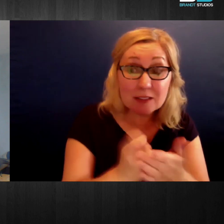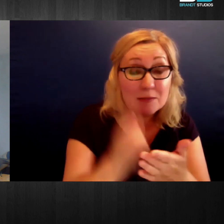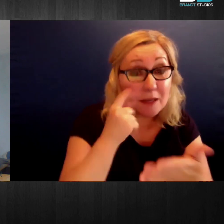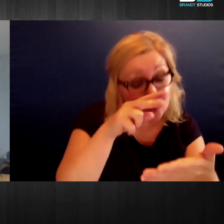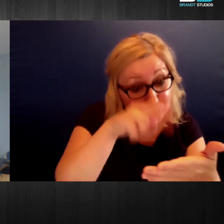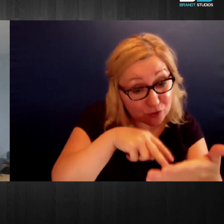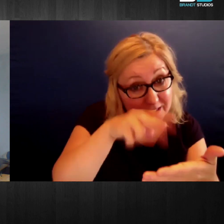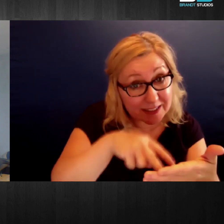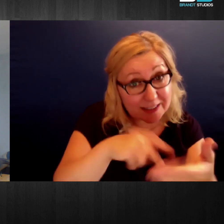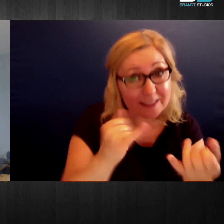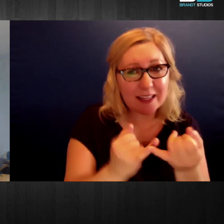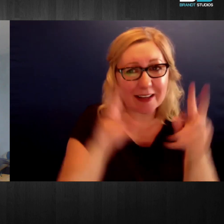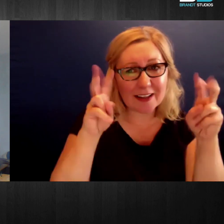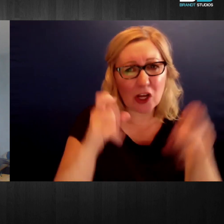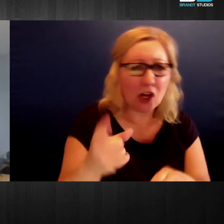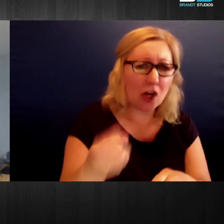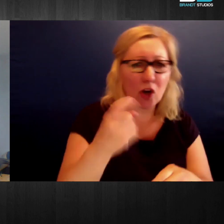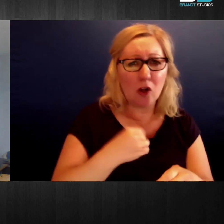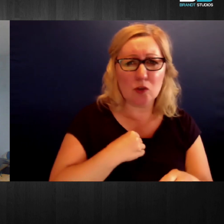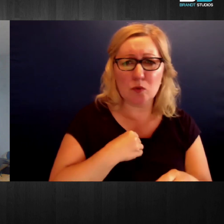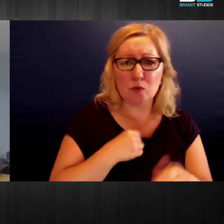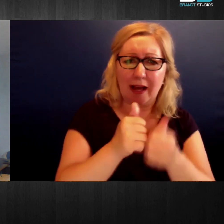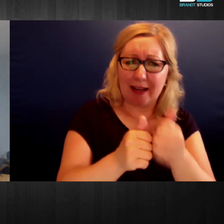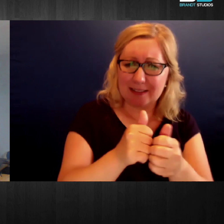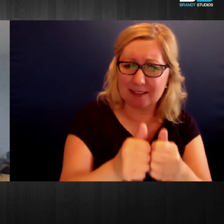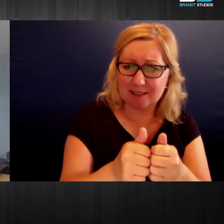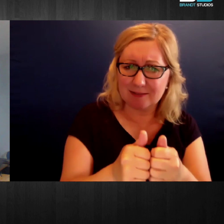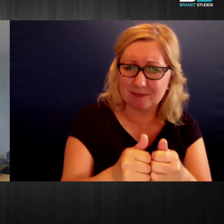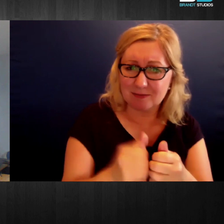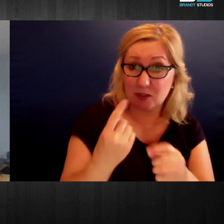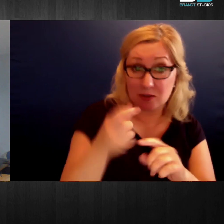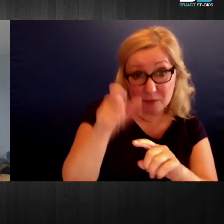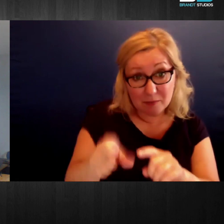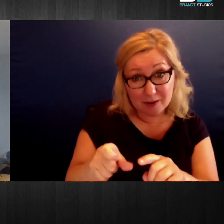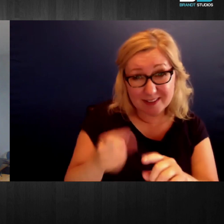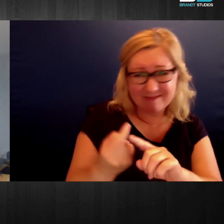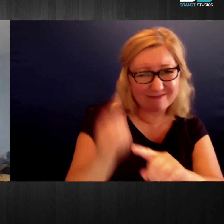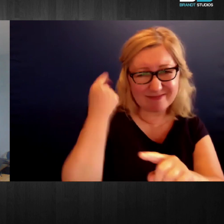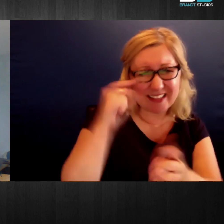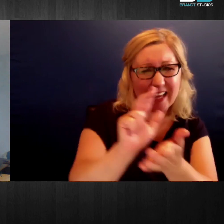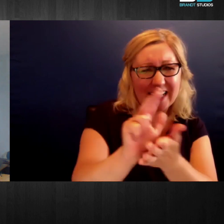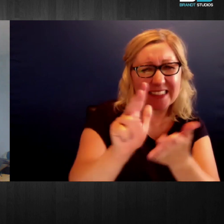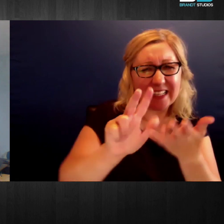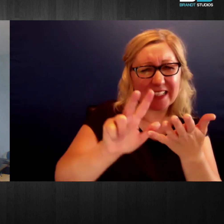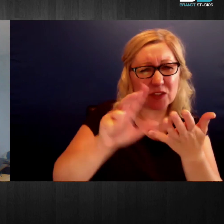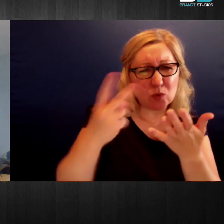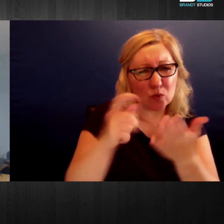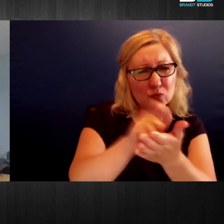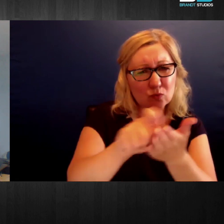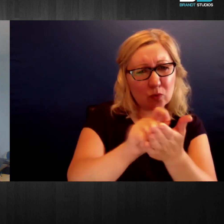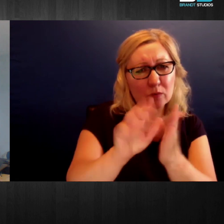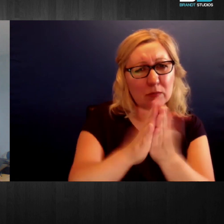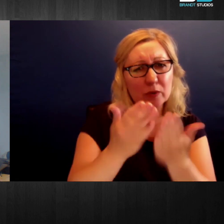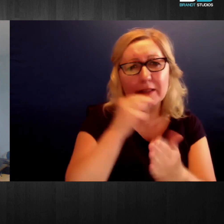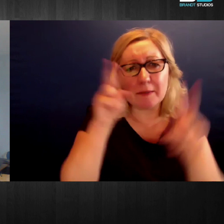book Uncle Tom's Cabin, which shed the light the atrocities of American slavery, both in America itself and in the